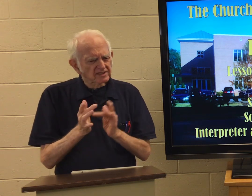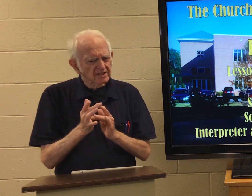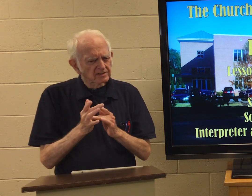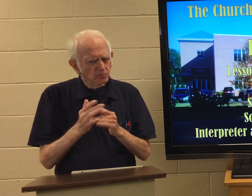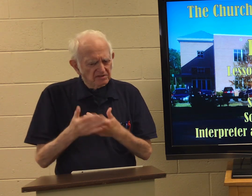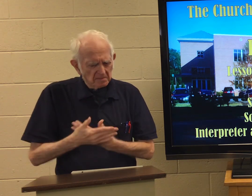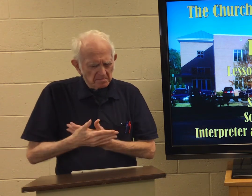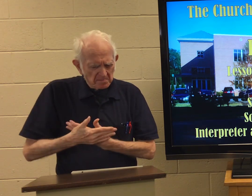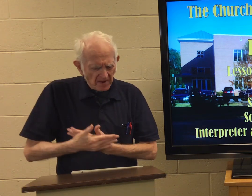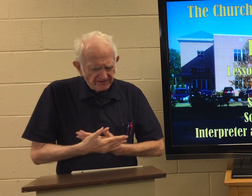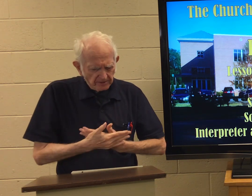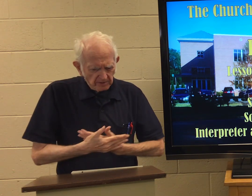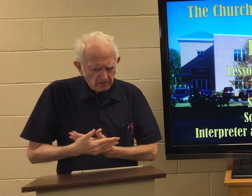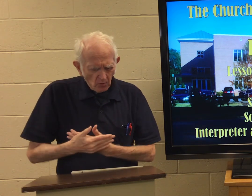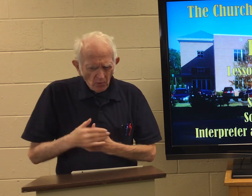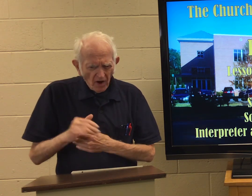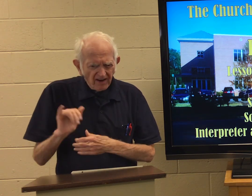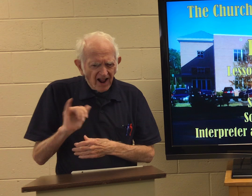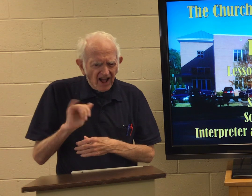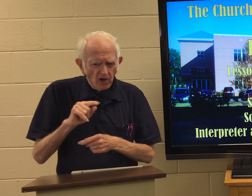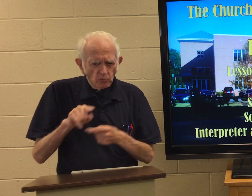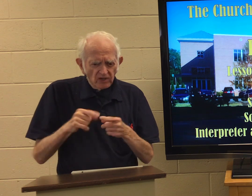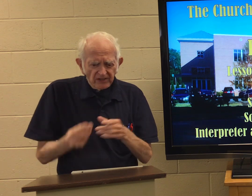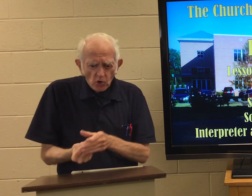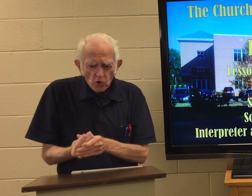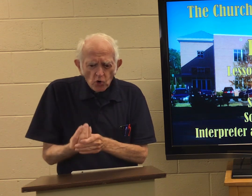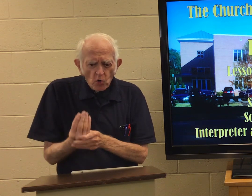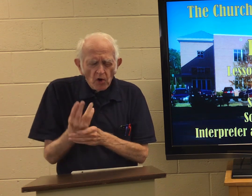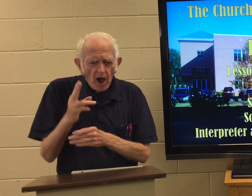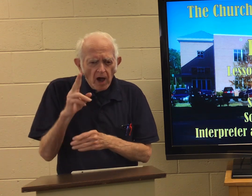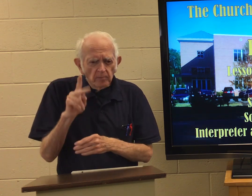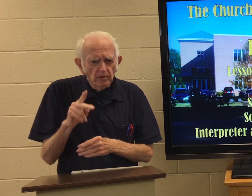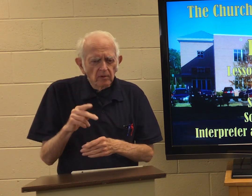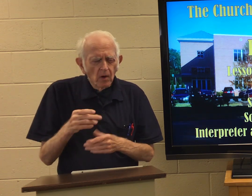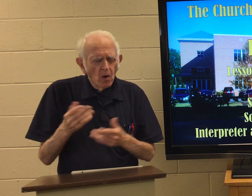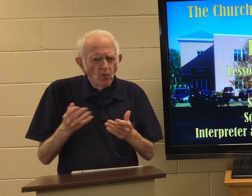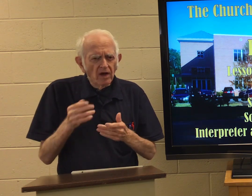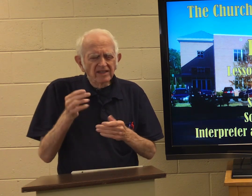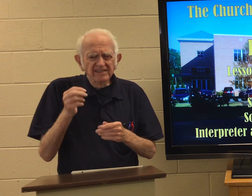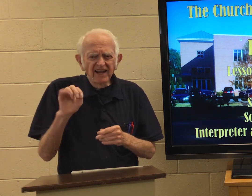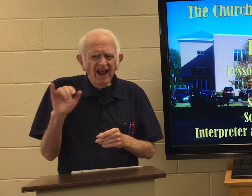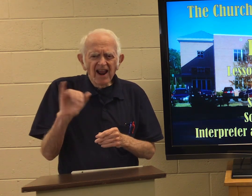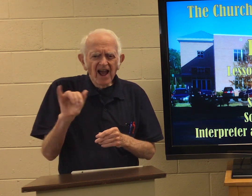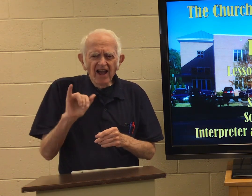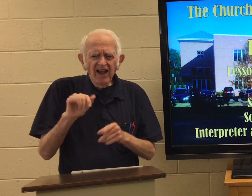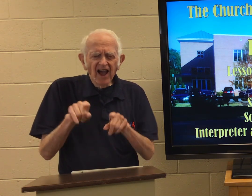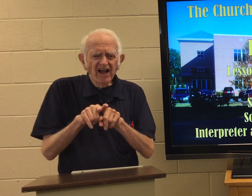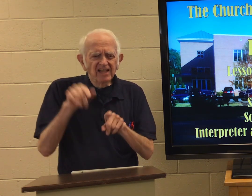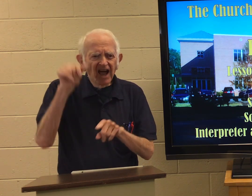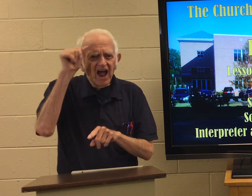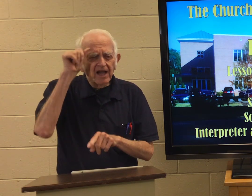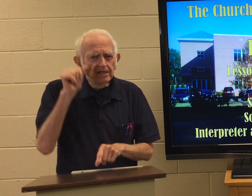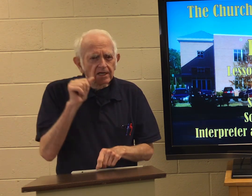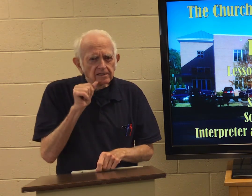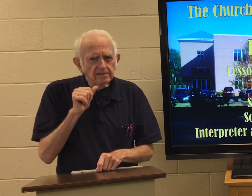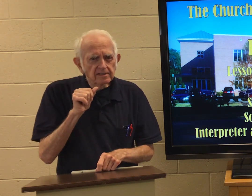what was it like when Jesus was a baby? What was it like when he grew up? What was it like as an